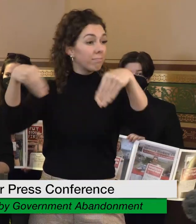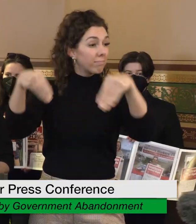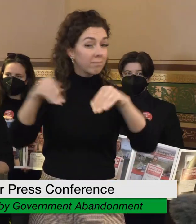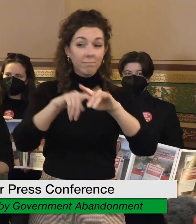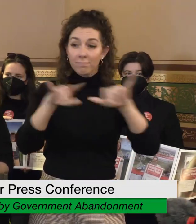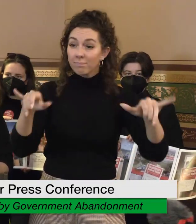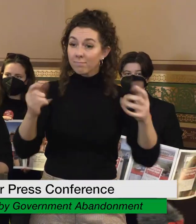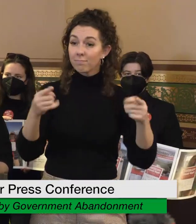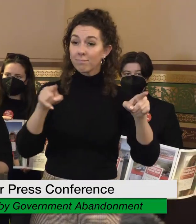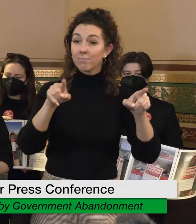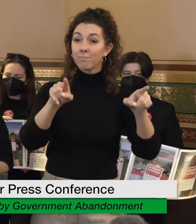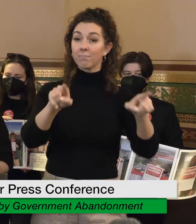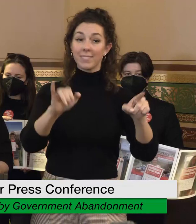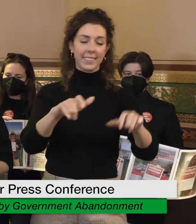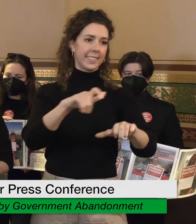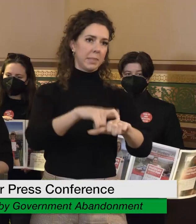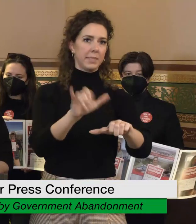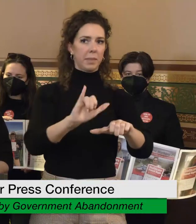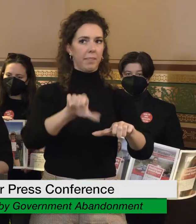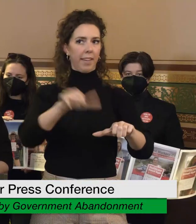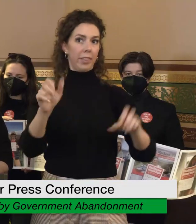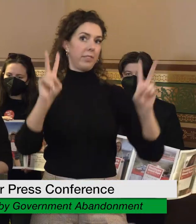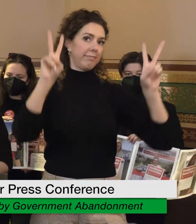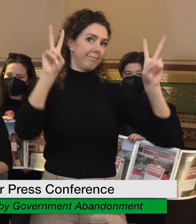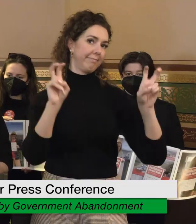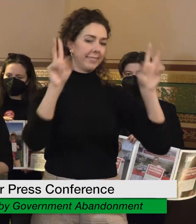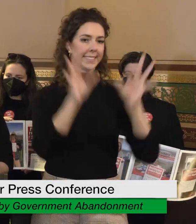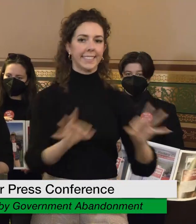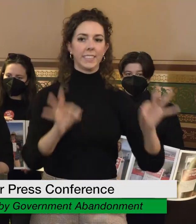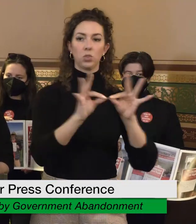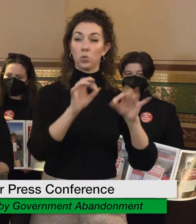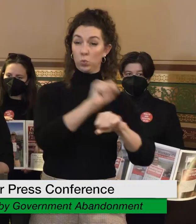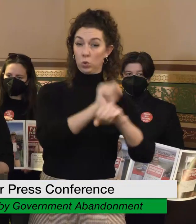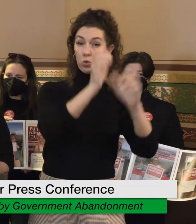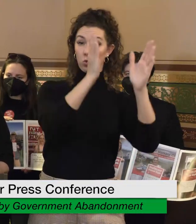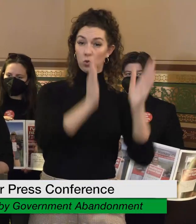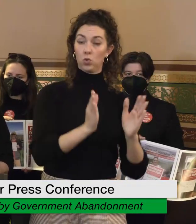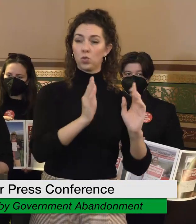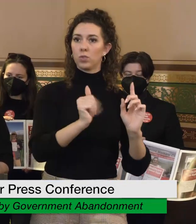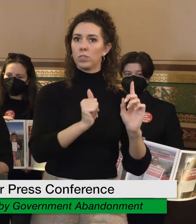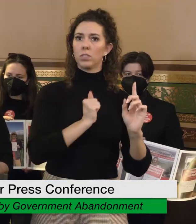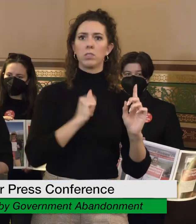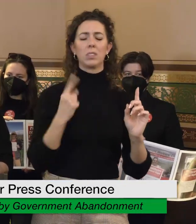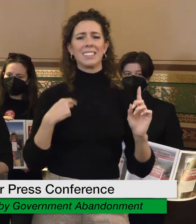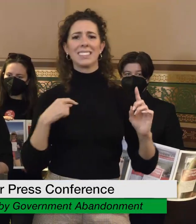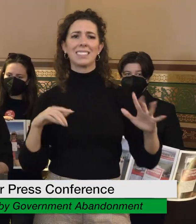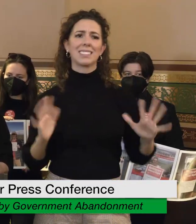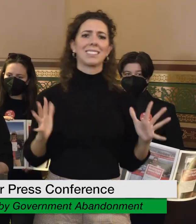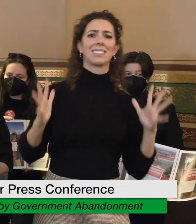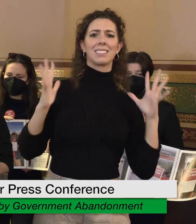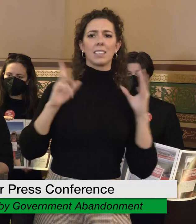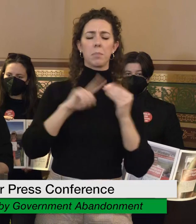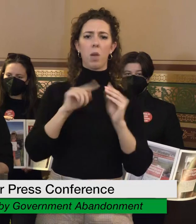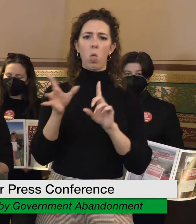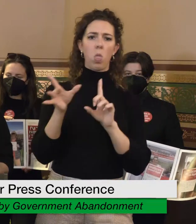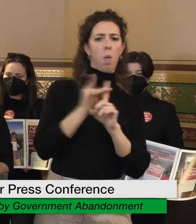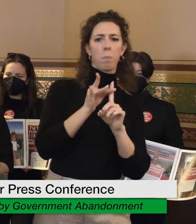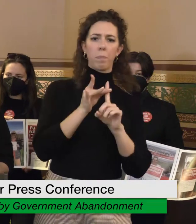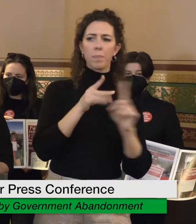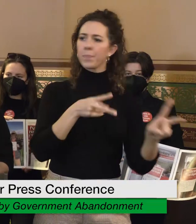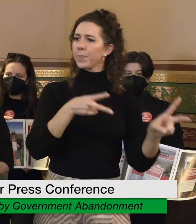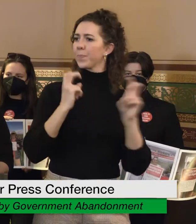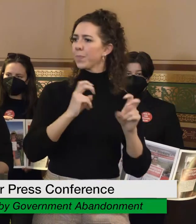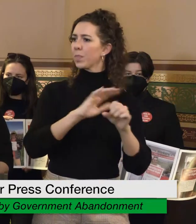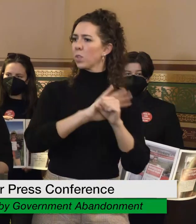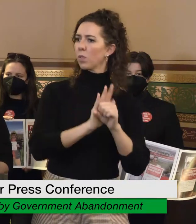that time, just like all quote-unquote essential workers, I was constantly anxious about contracting COVID-19, a